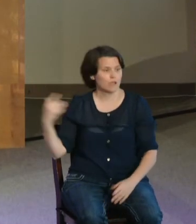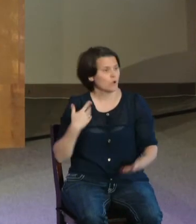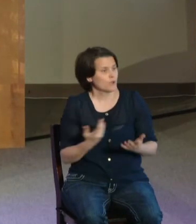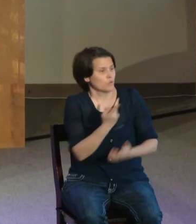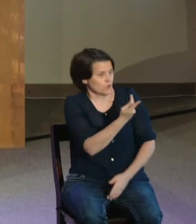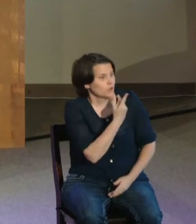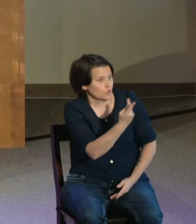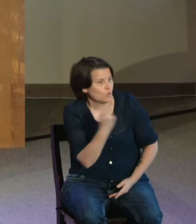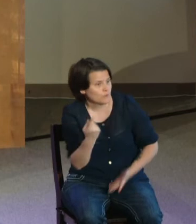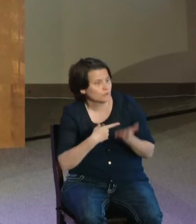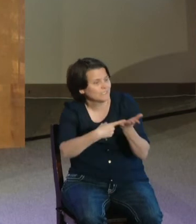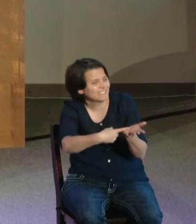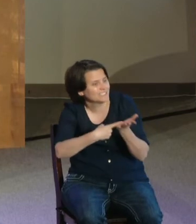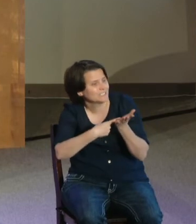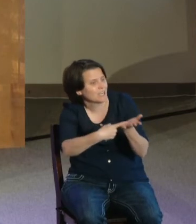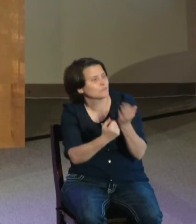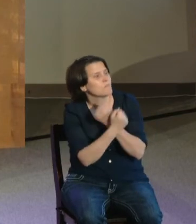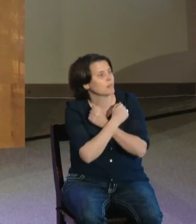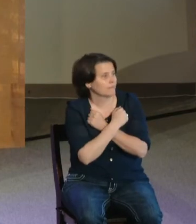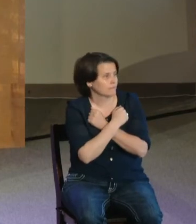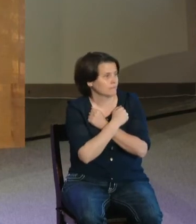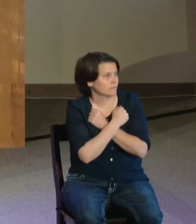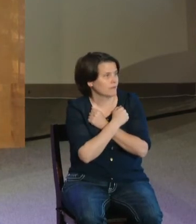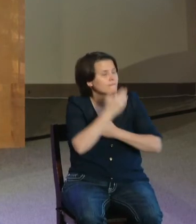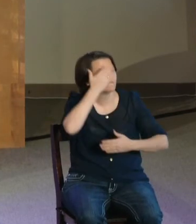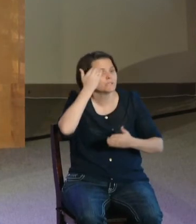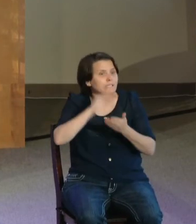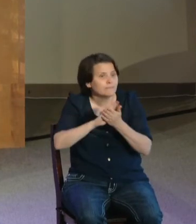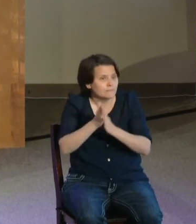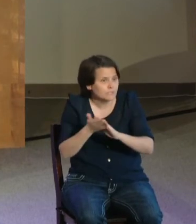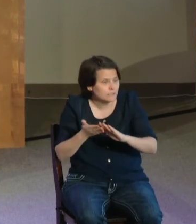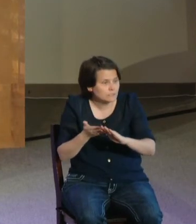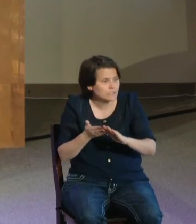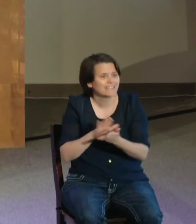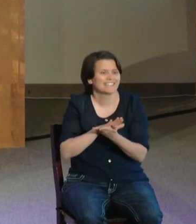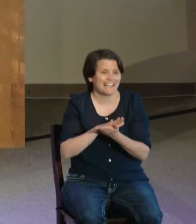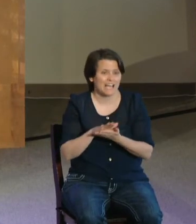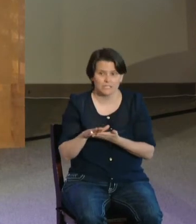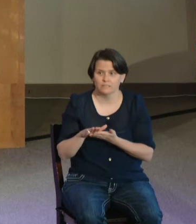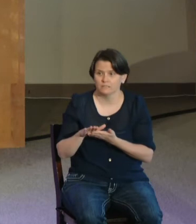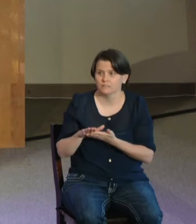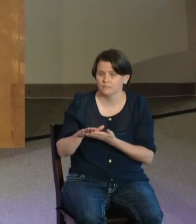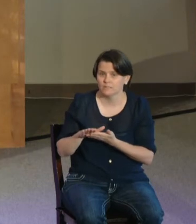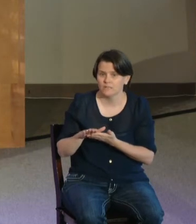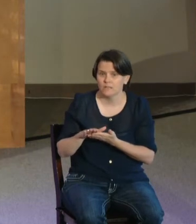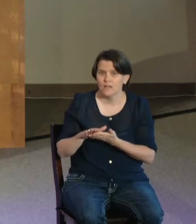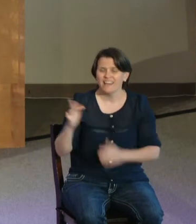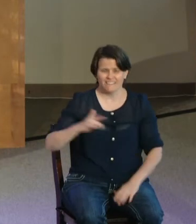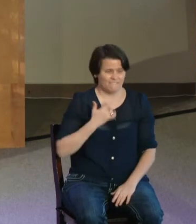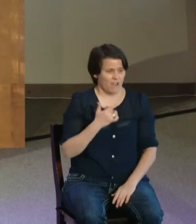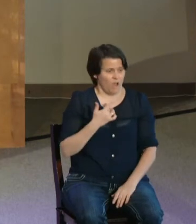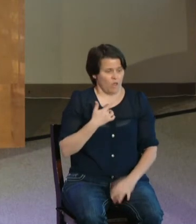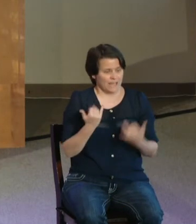love, of forgiveness, of kindness. And it just felt like right now